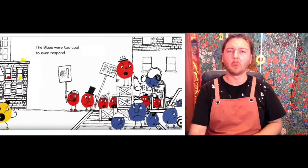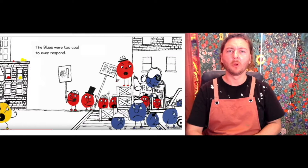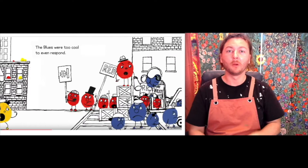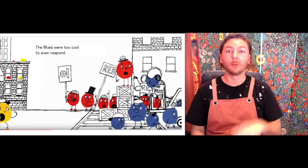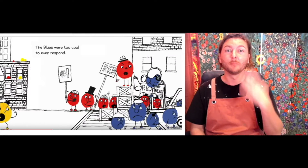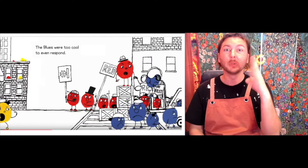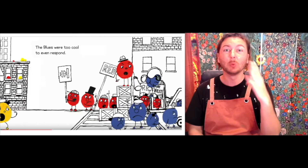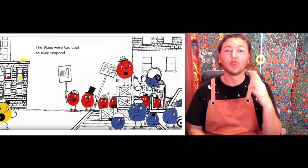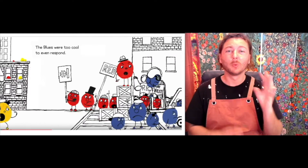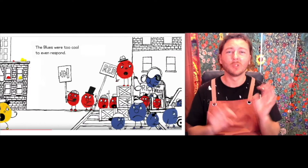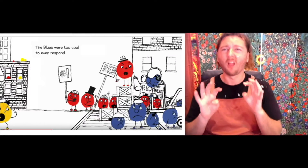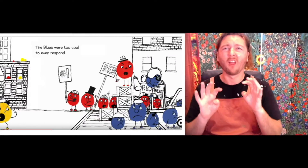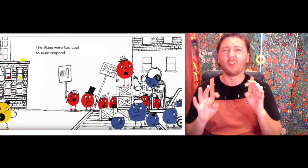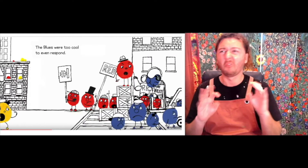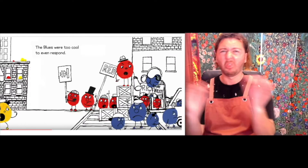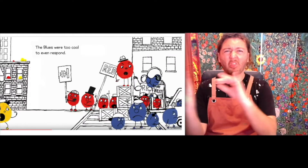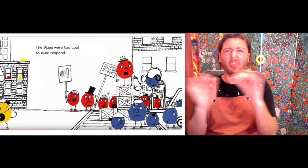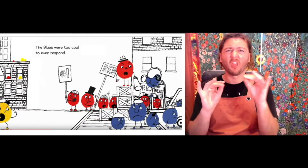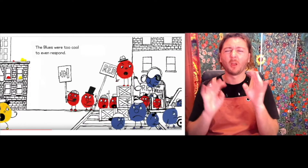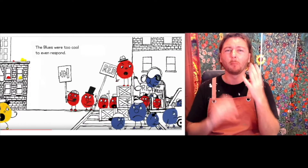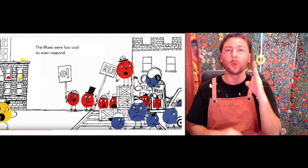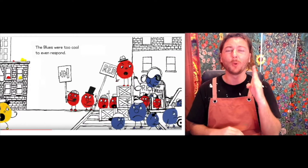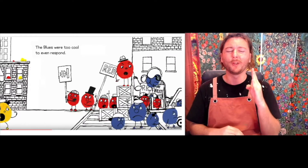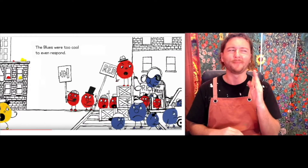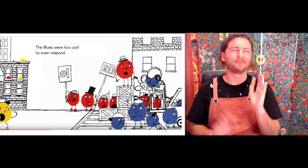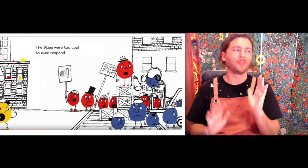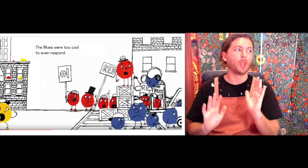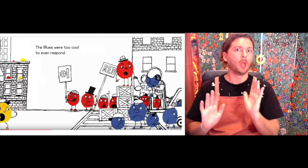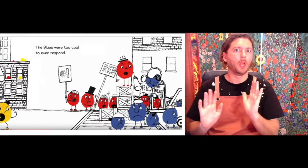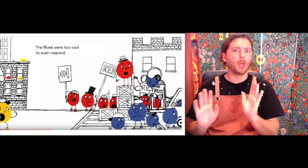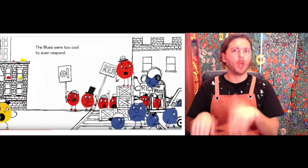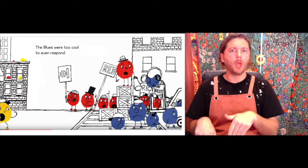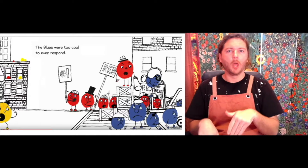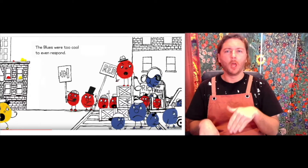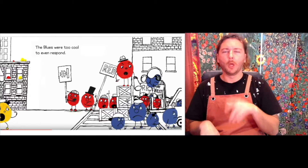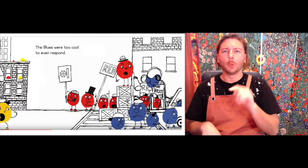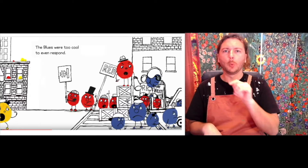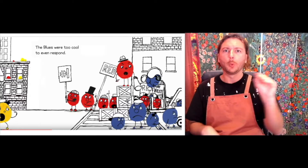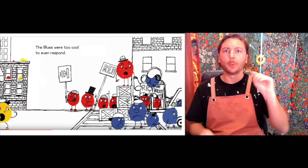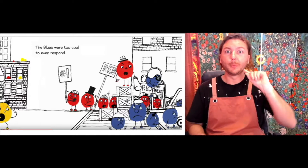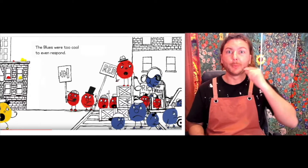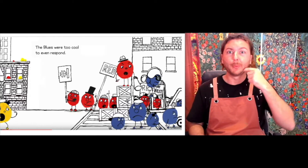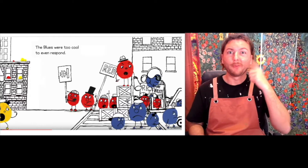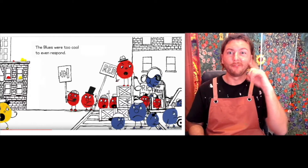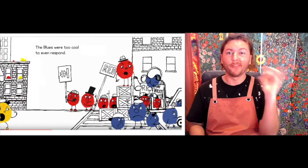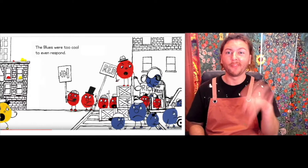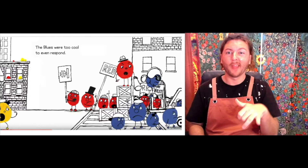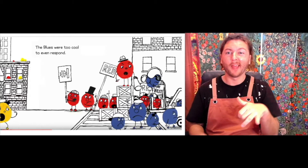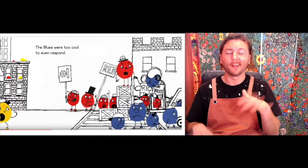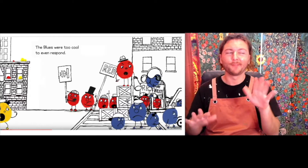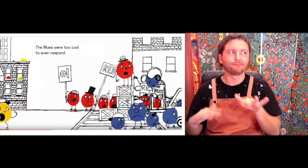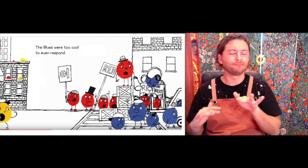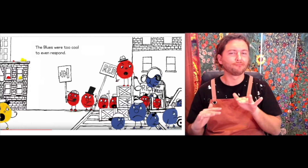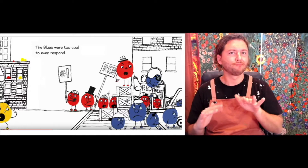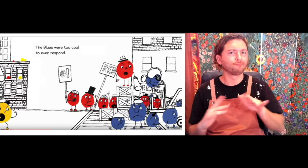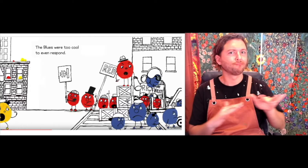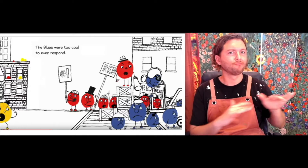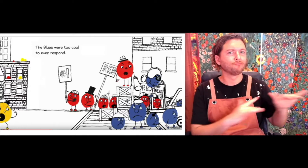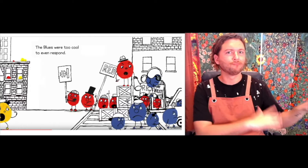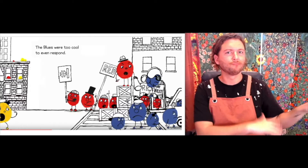And the reds, were aghast. The blues, they were too cool to even respond and